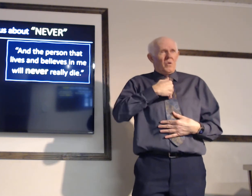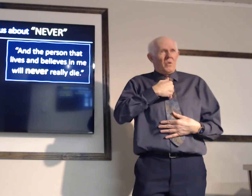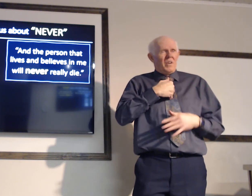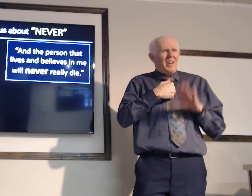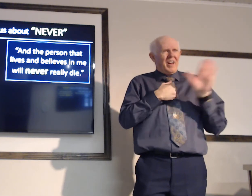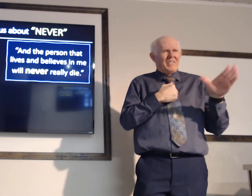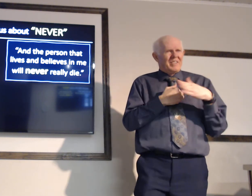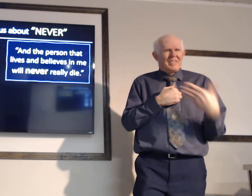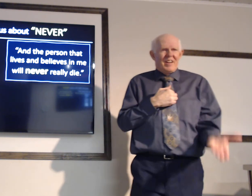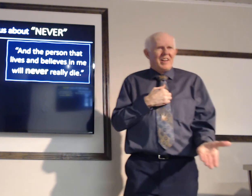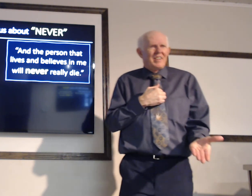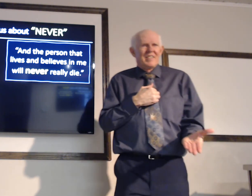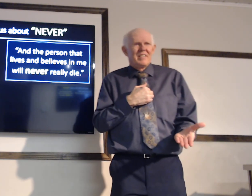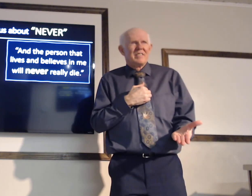but our souls will not die.